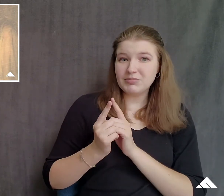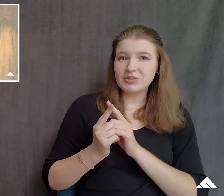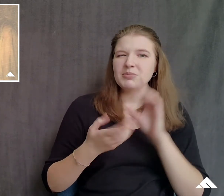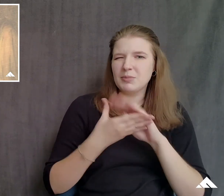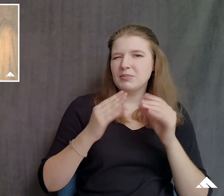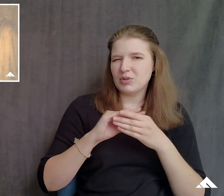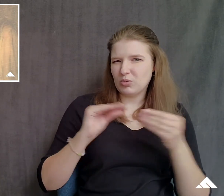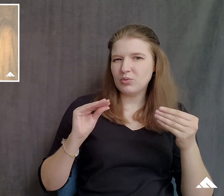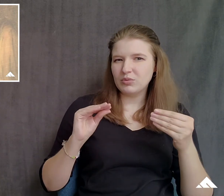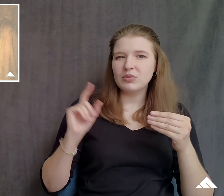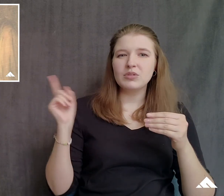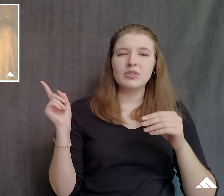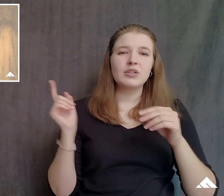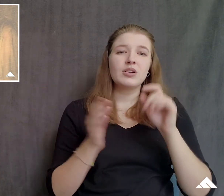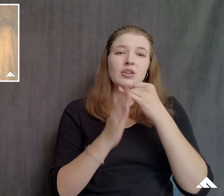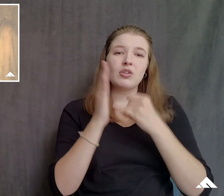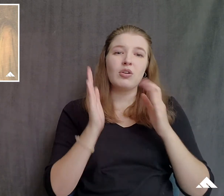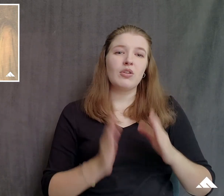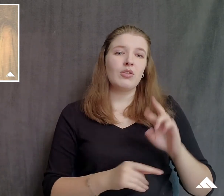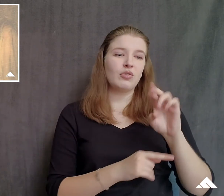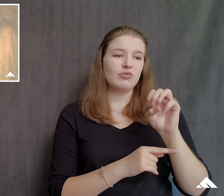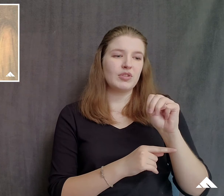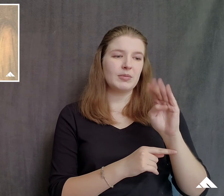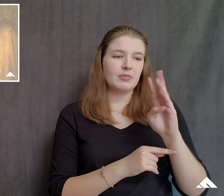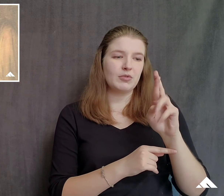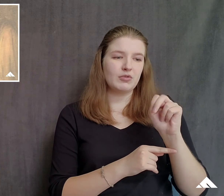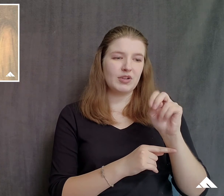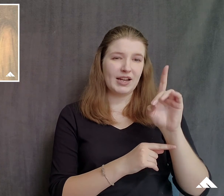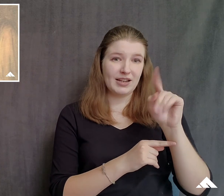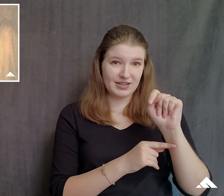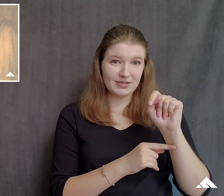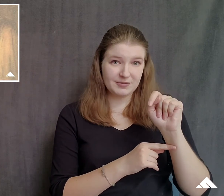In this famous painting, you see the son coming back to the father, and